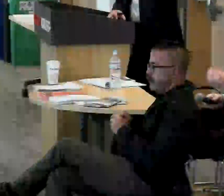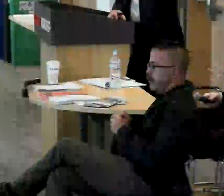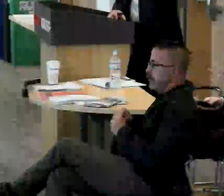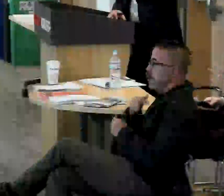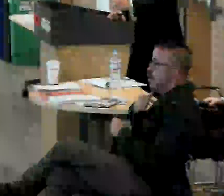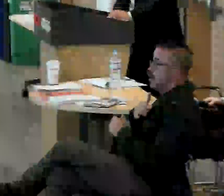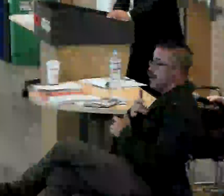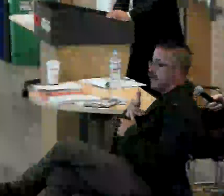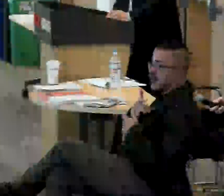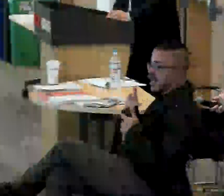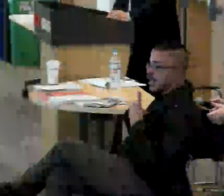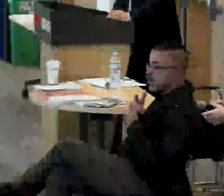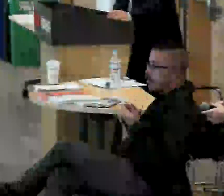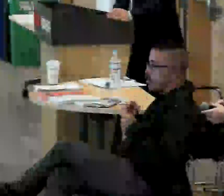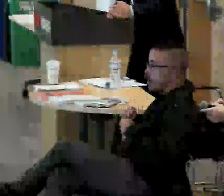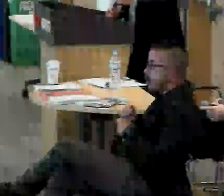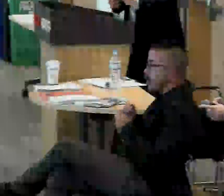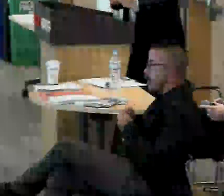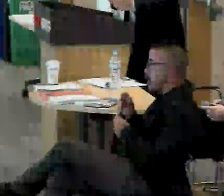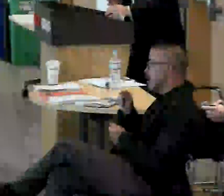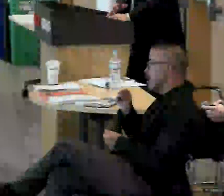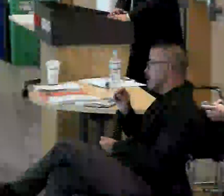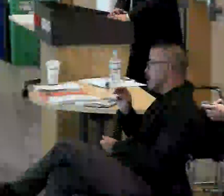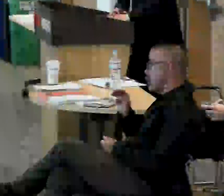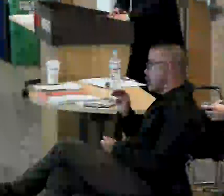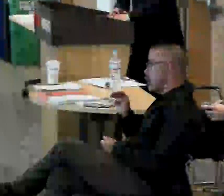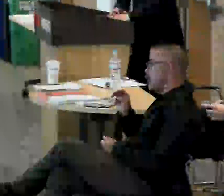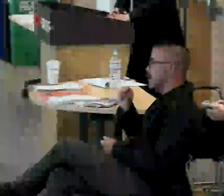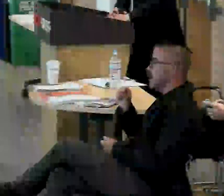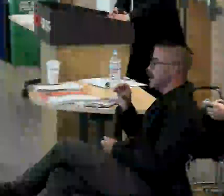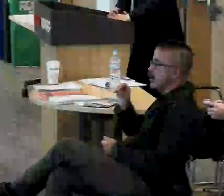and Scott and Jesse in helping to organize discussion.